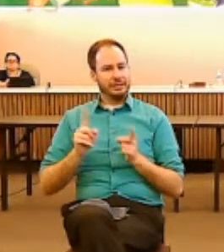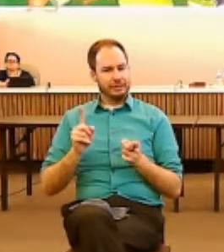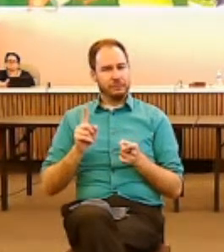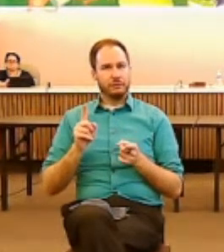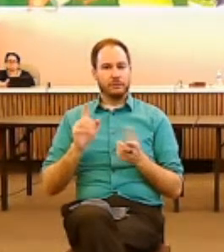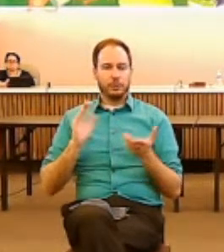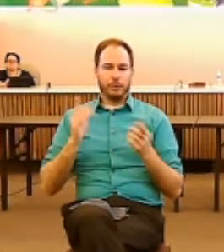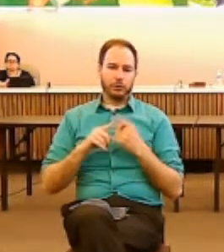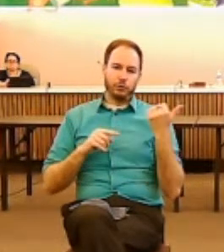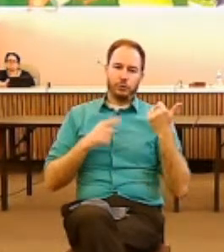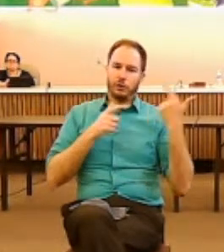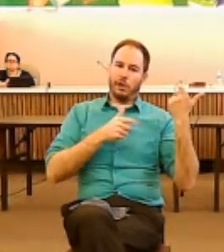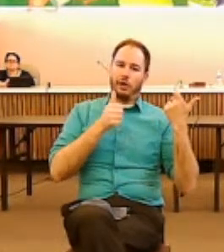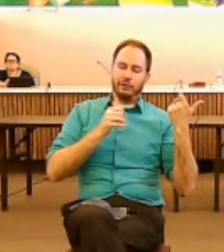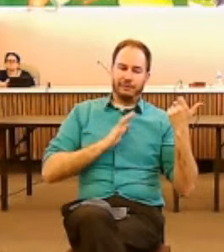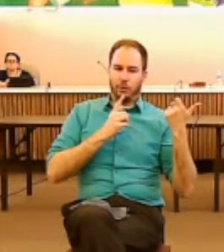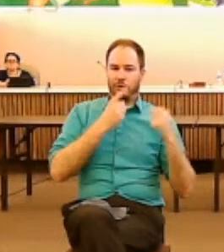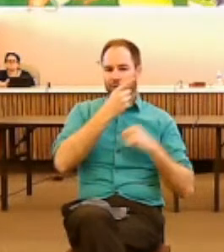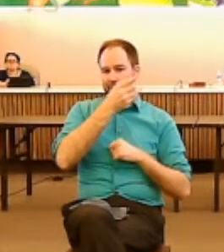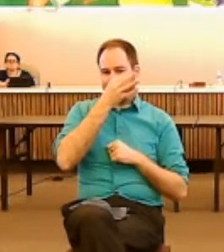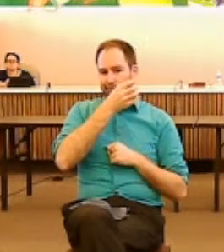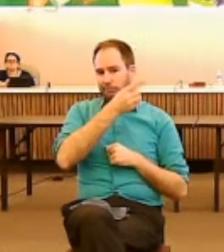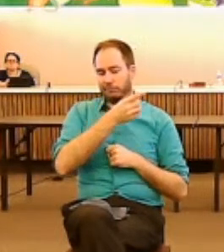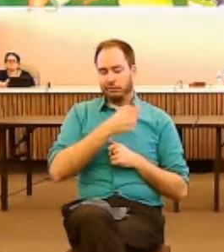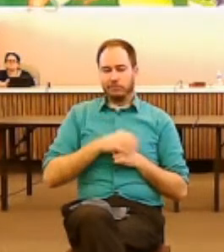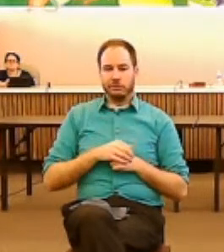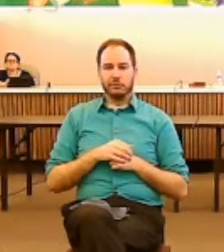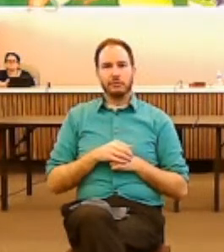the larger one around the corner.